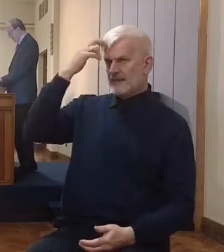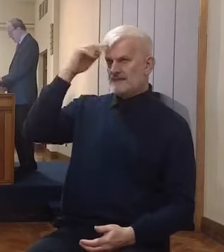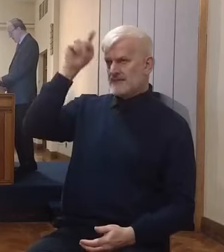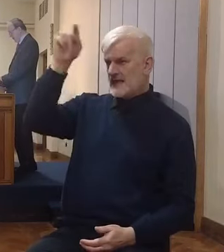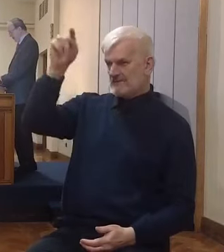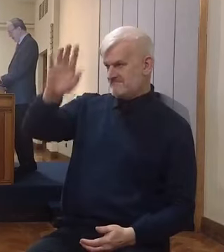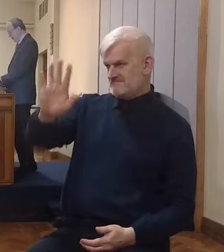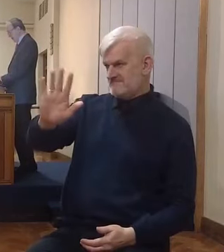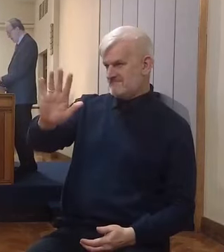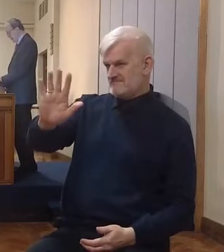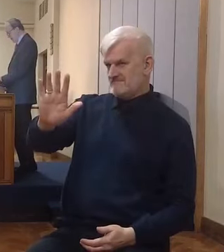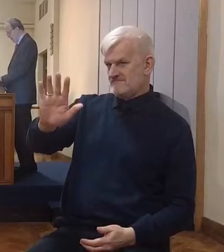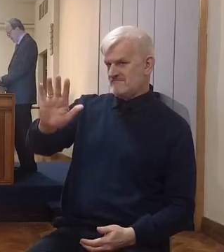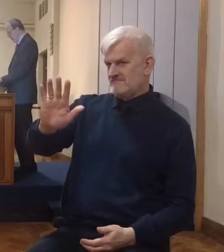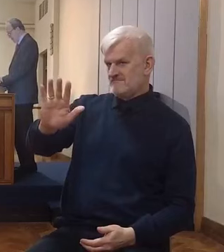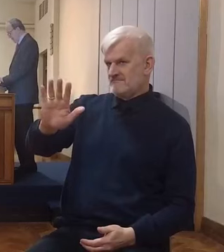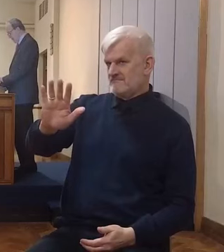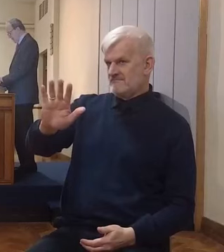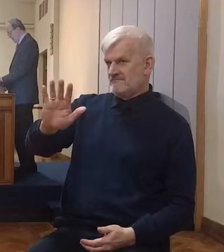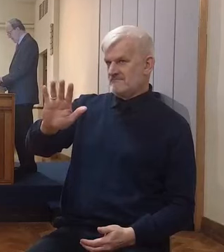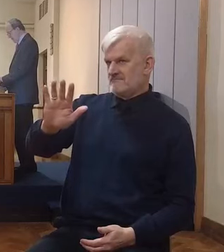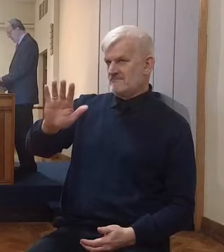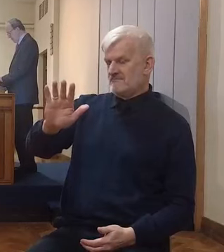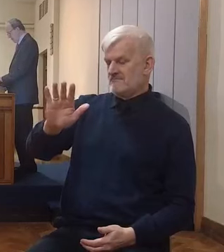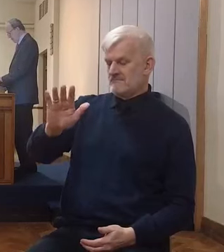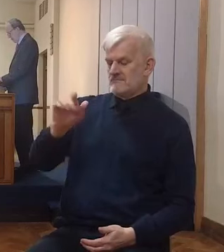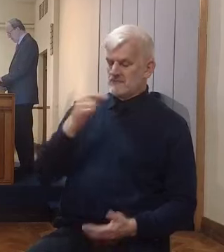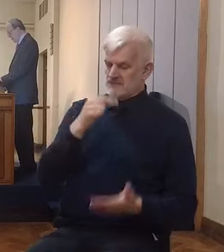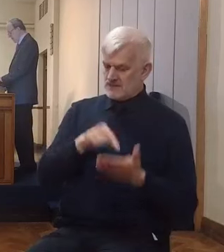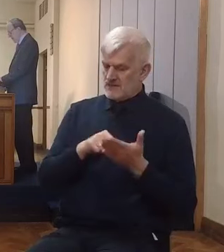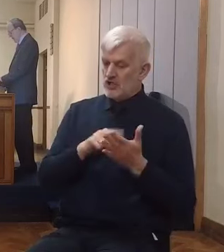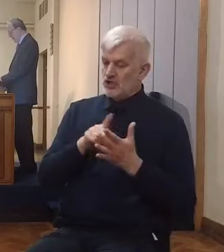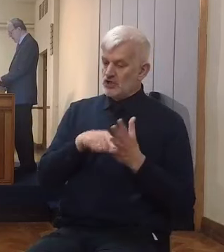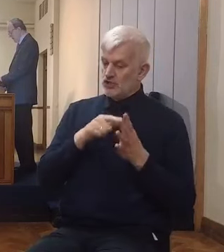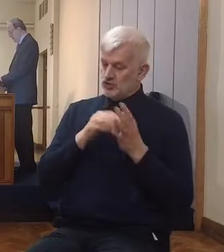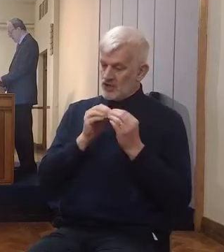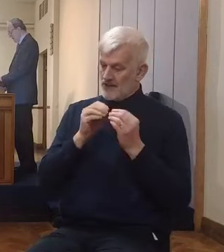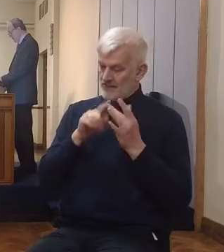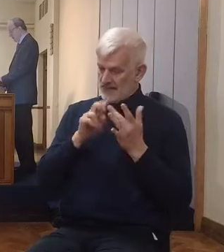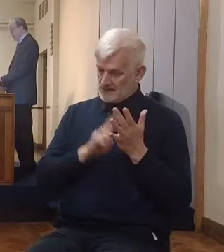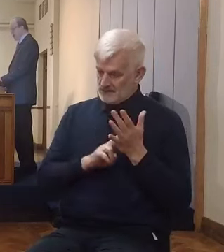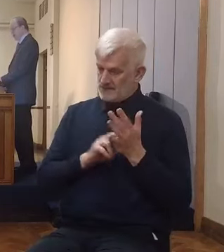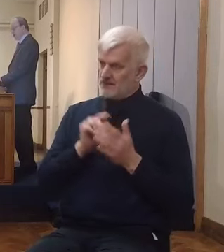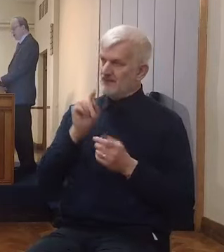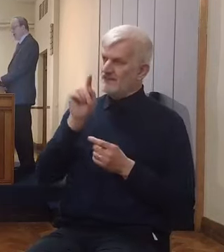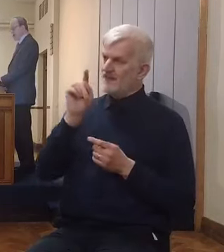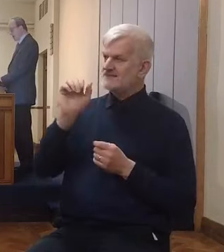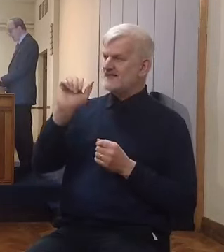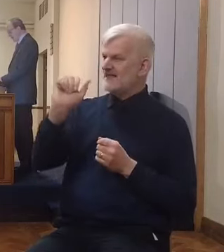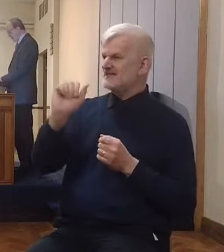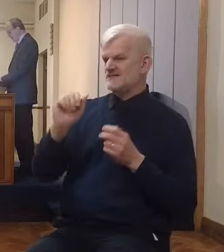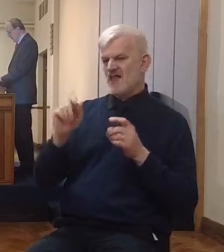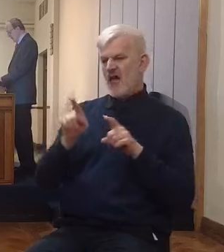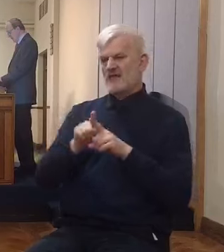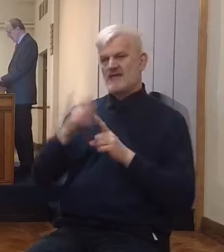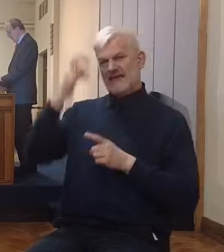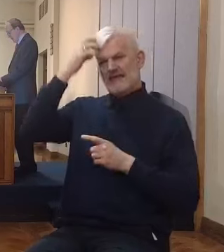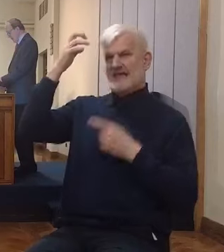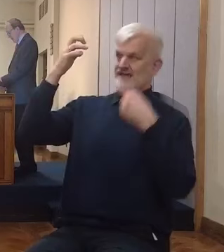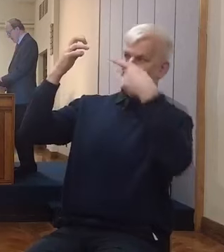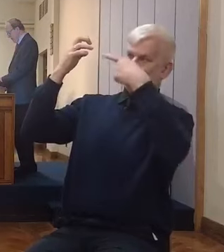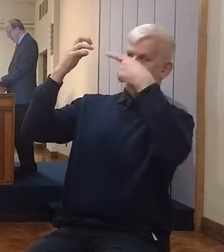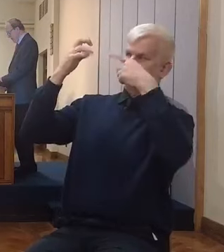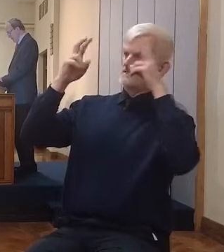manner, with so much tourism, it came to pass when Jabin, well, that's his hereditary title rather than